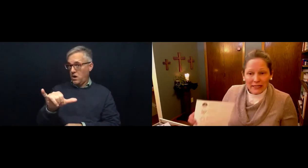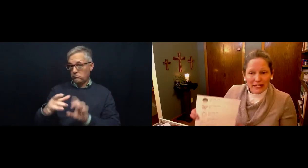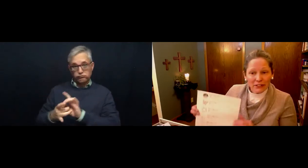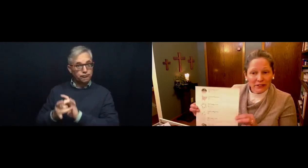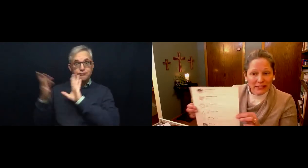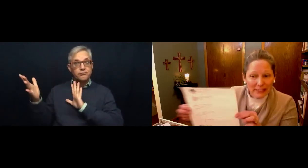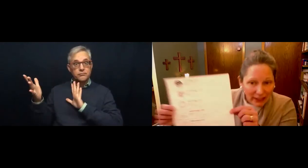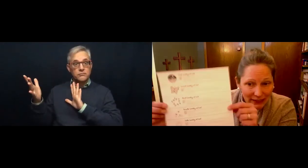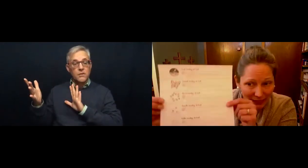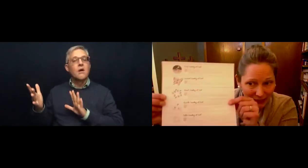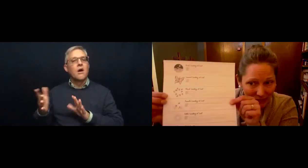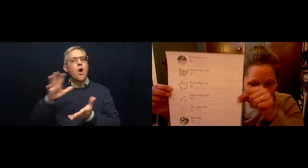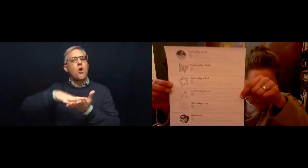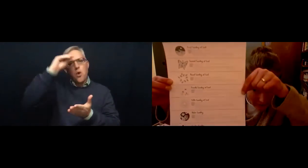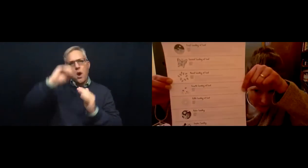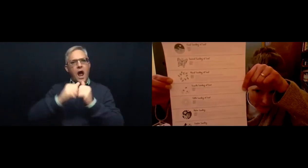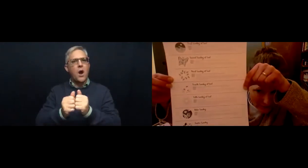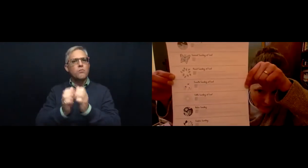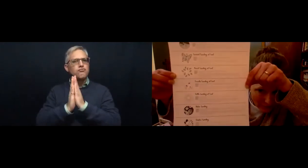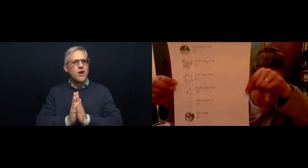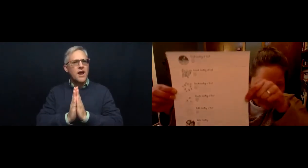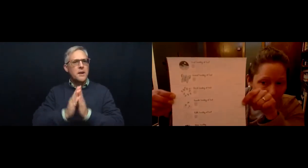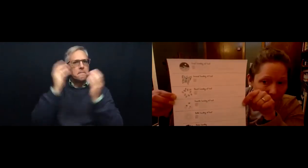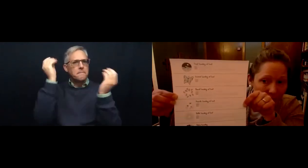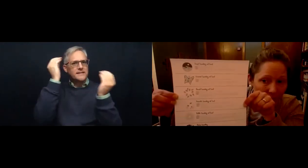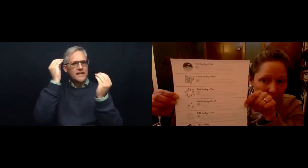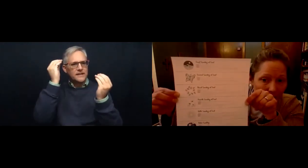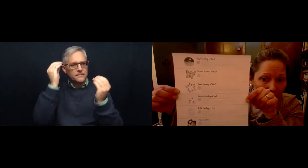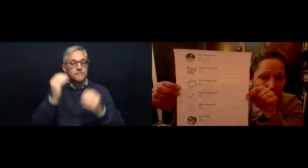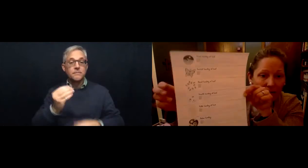And each of the Sundays during Lent